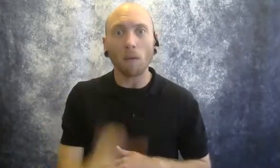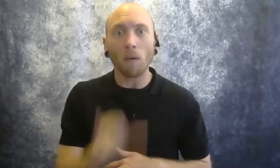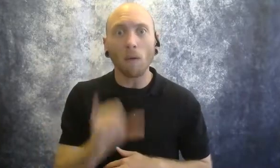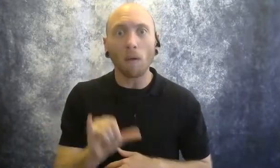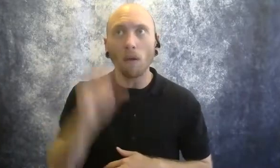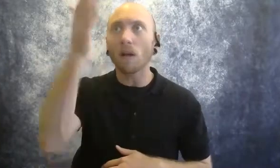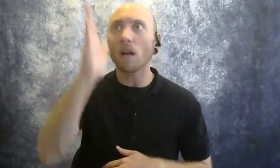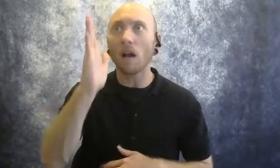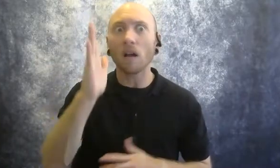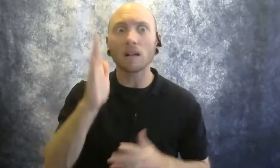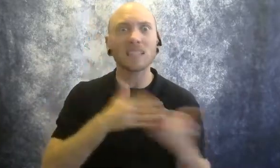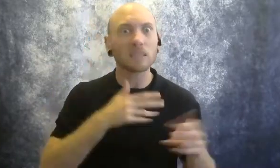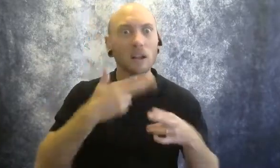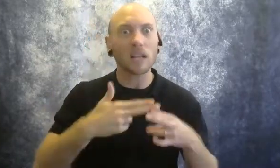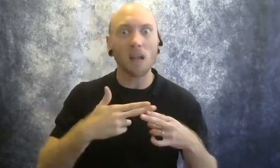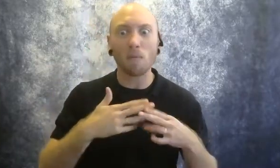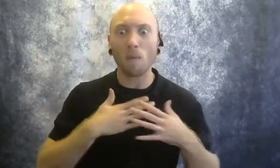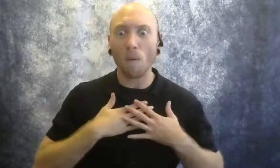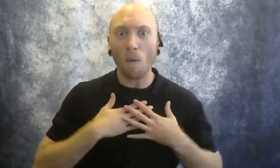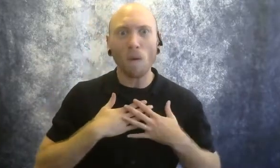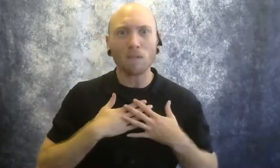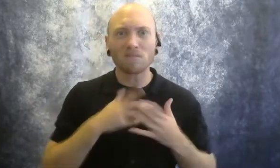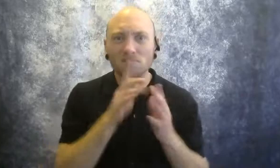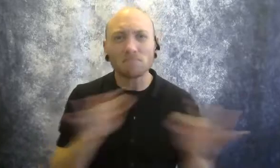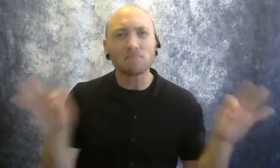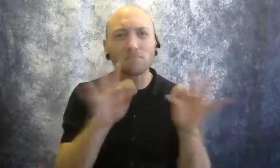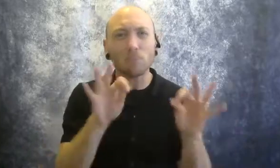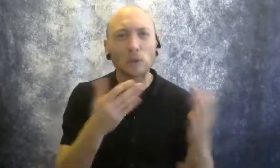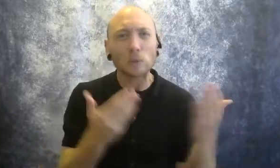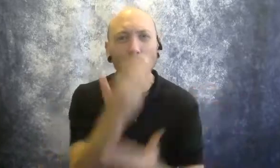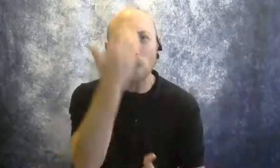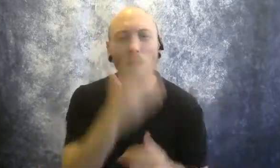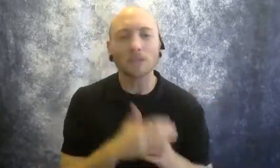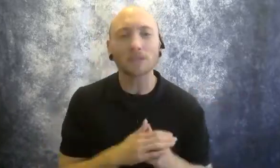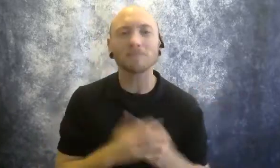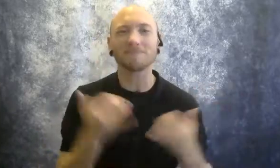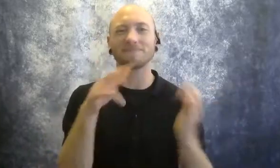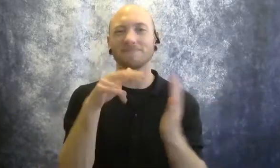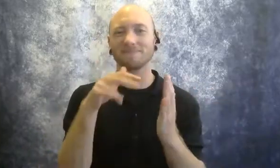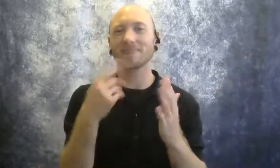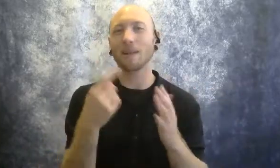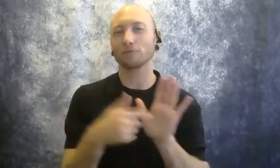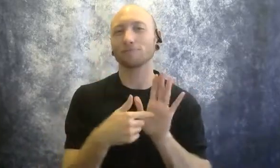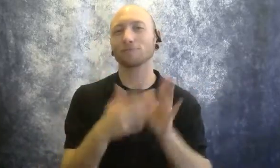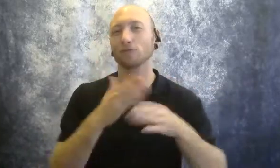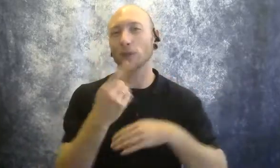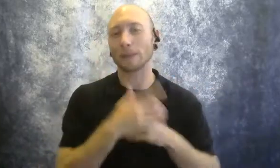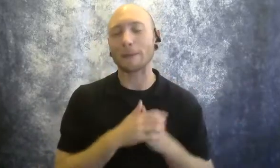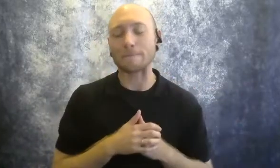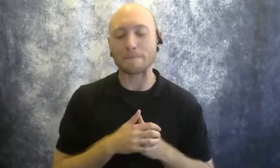God, that was so important for me to find out. And so I'm going to read